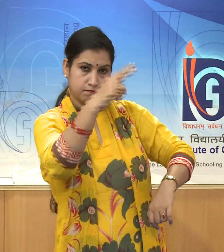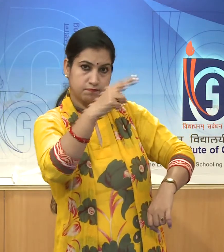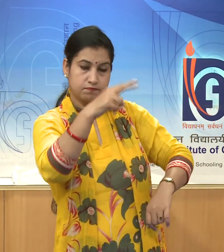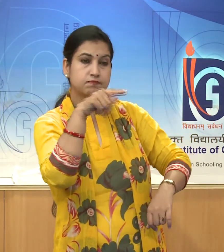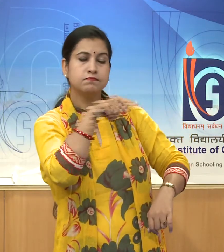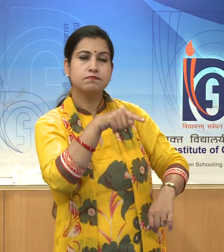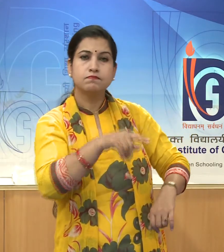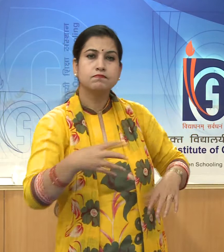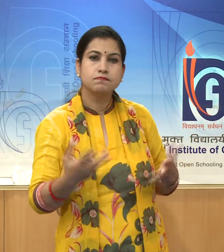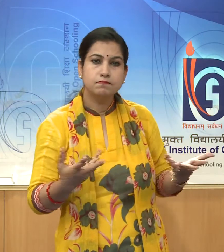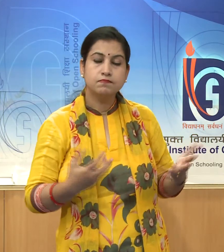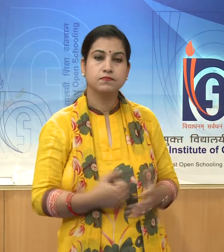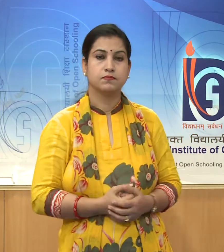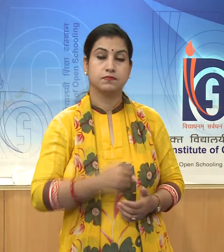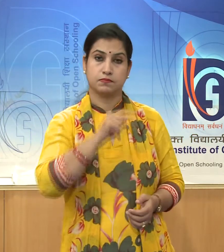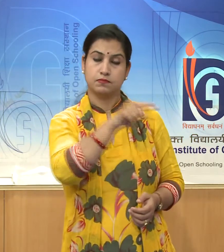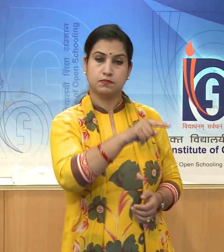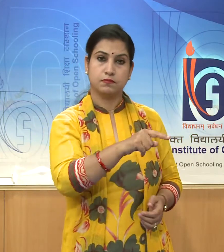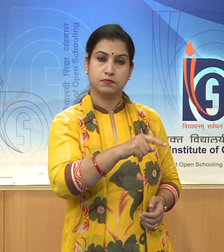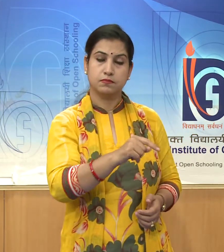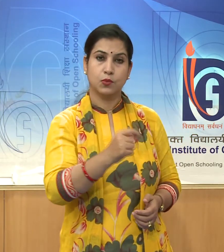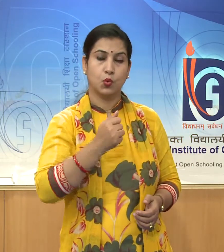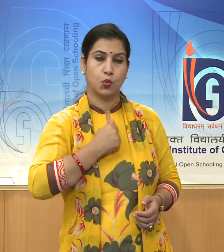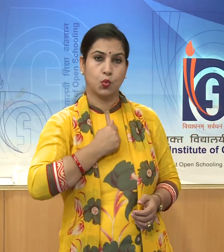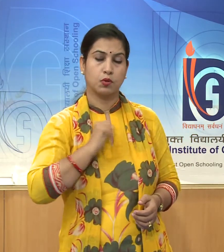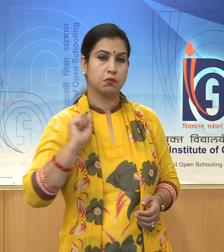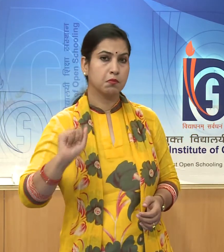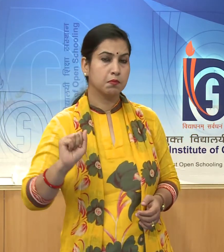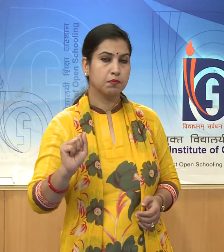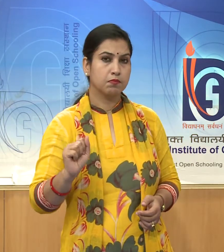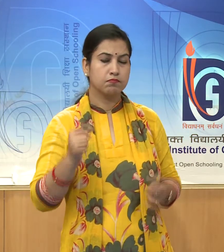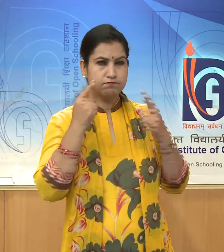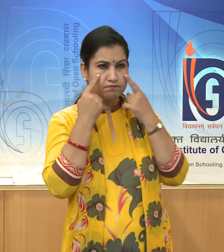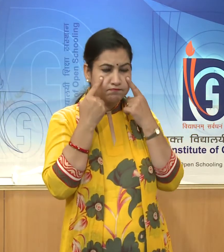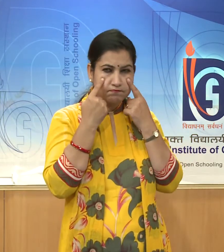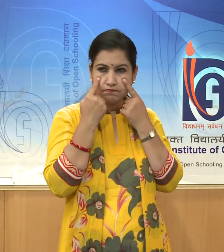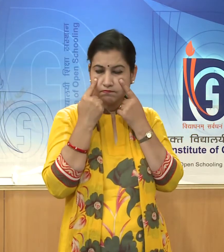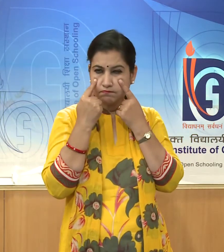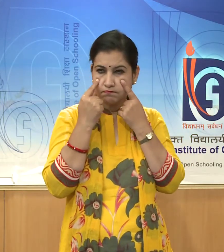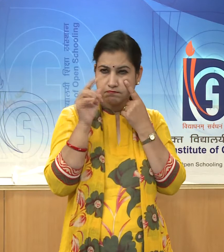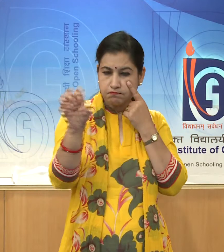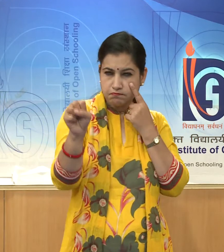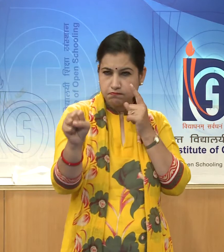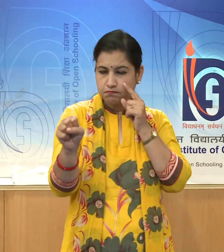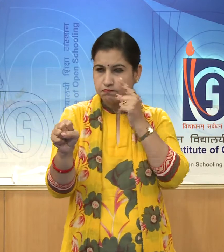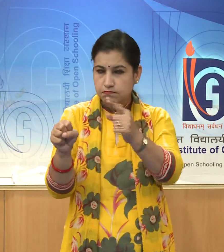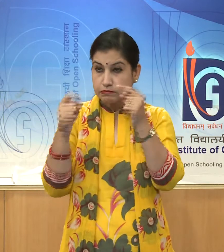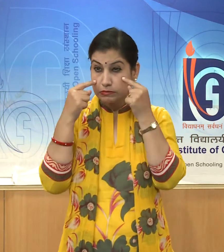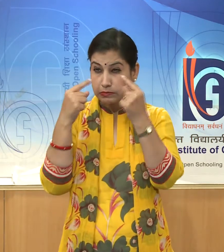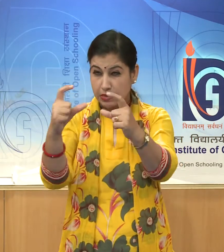he used his sharp observation to